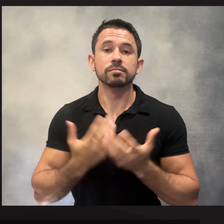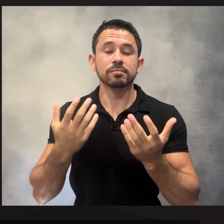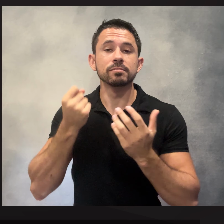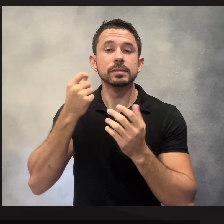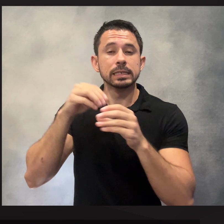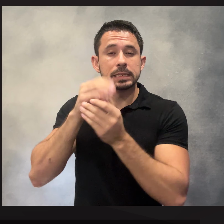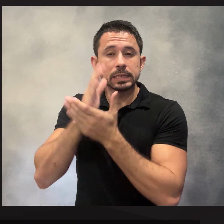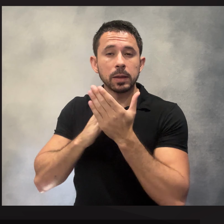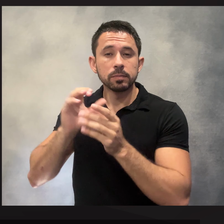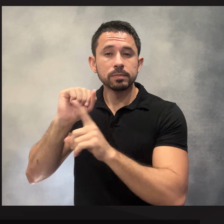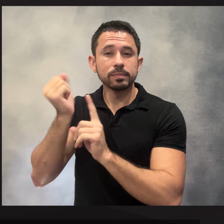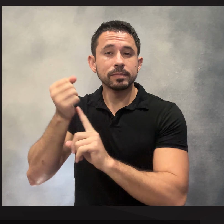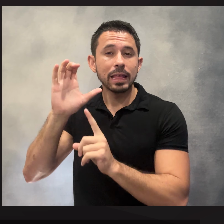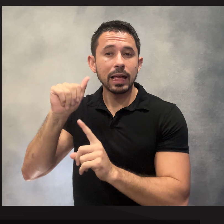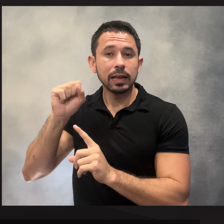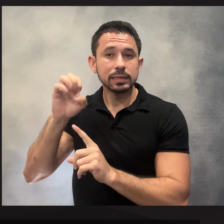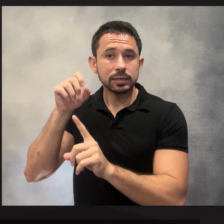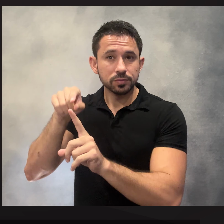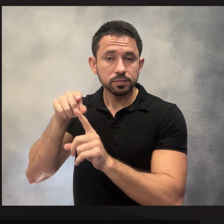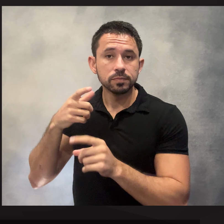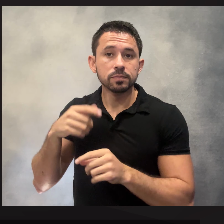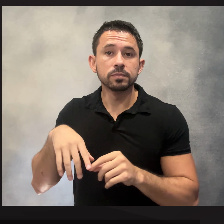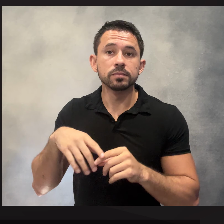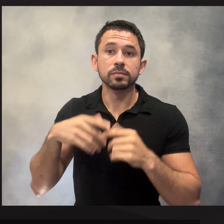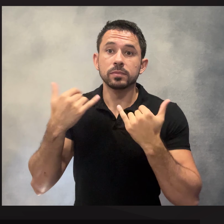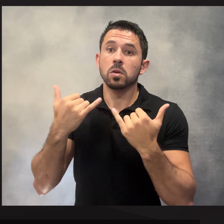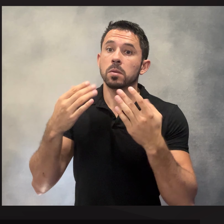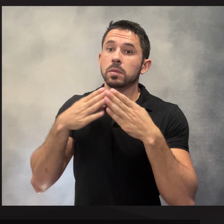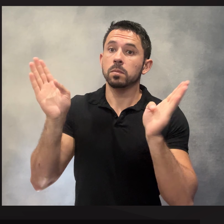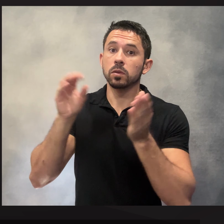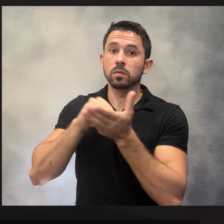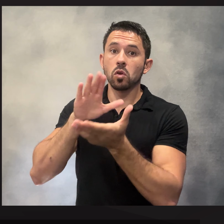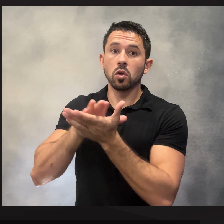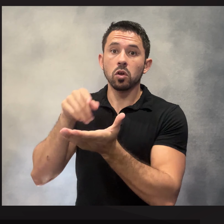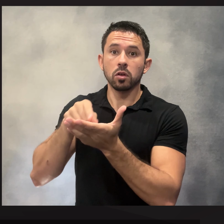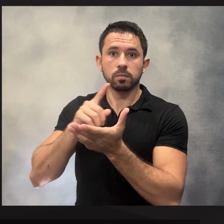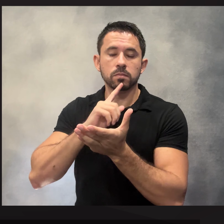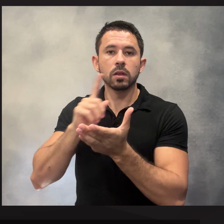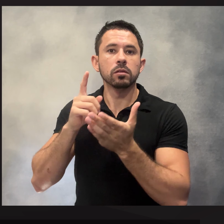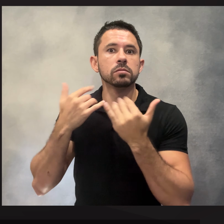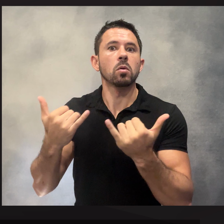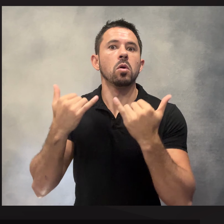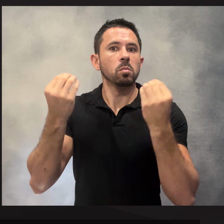In some cases, the now public records are shared more widely.